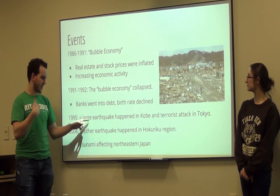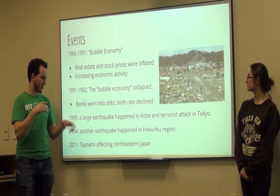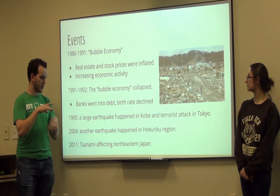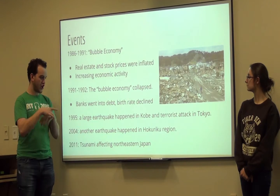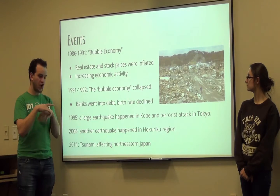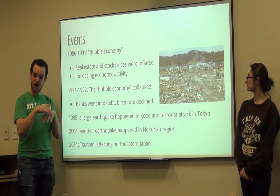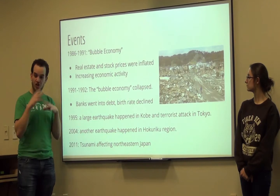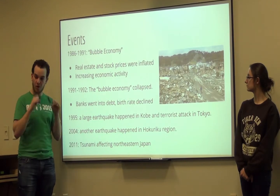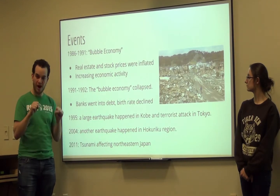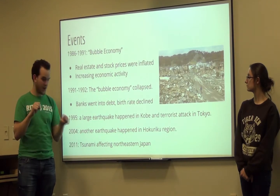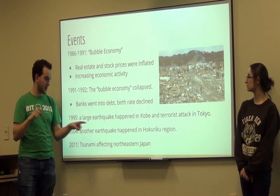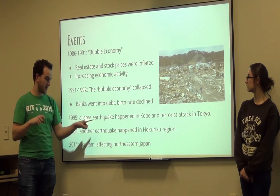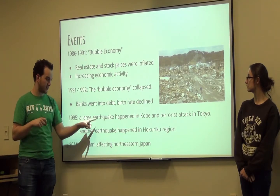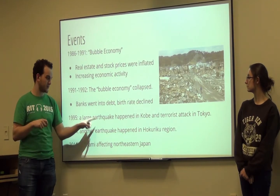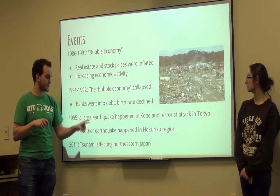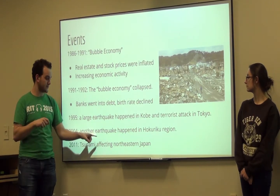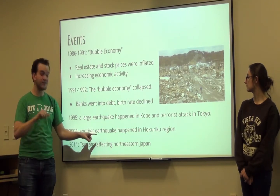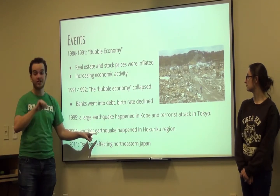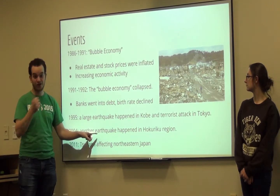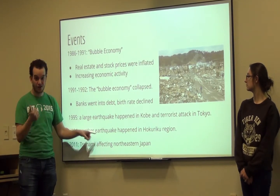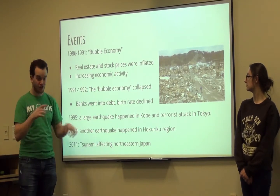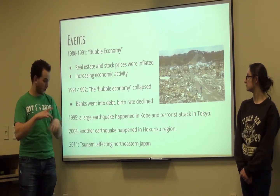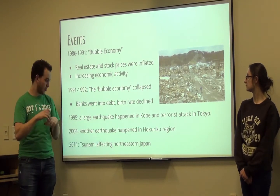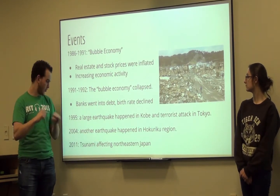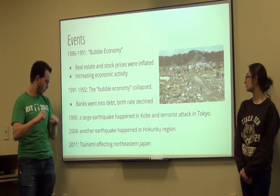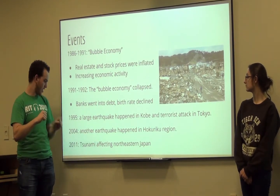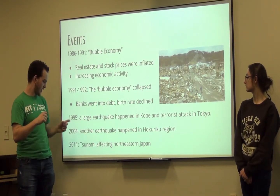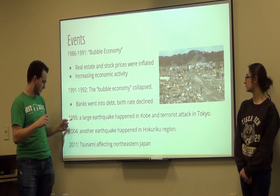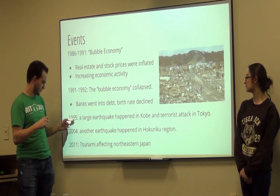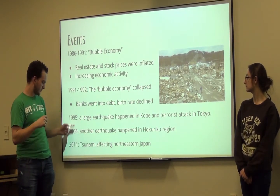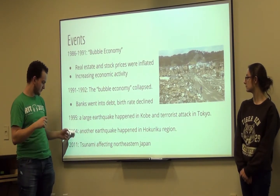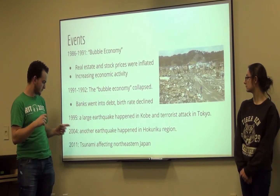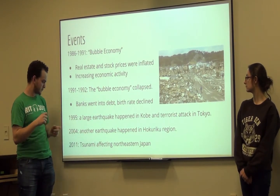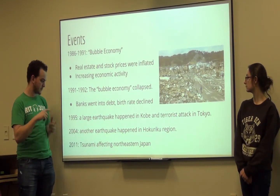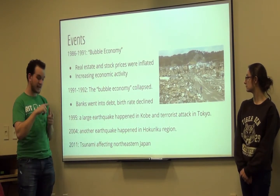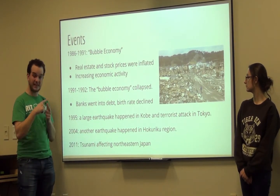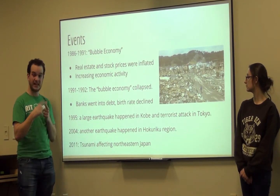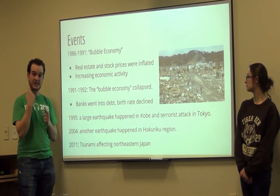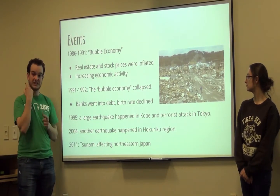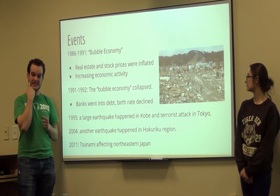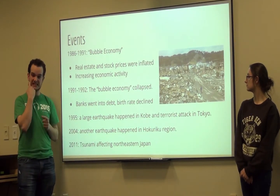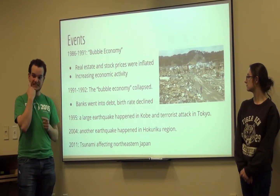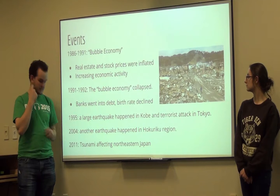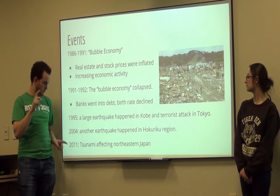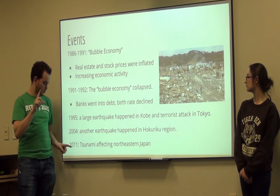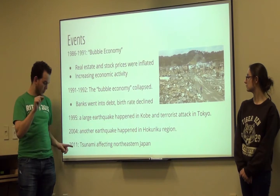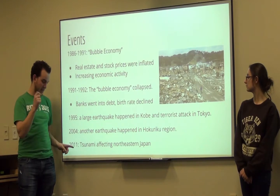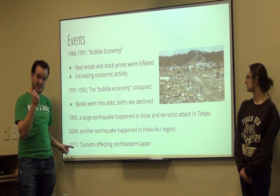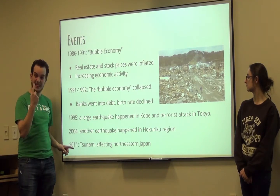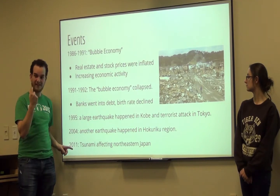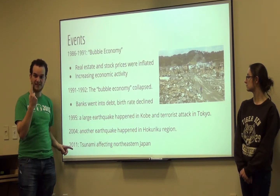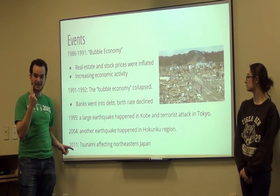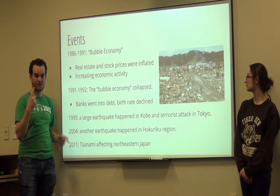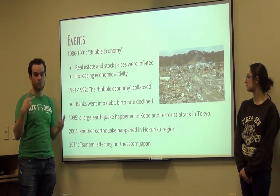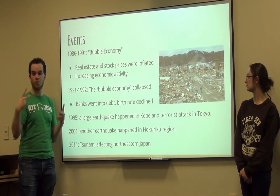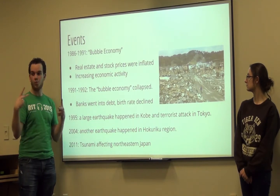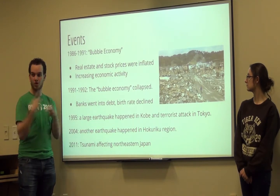There was a few natural disasters that happened. In 95, there was a large earthquake, and in 2004, there was another